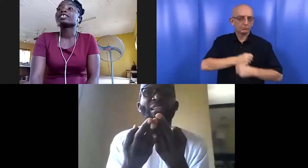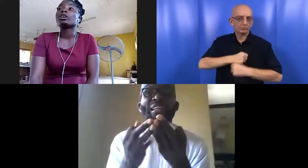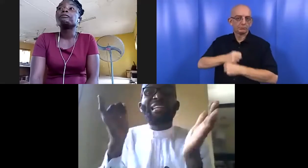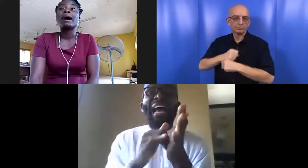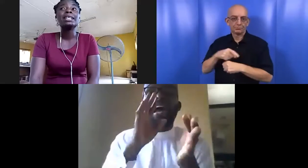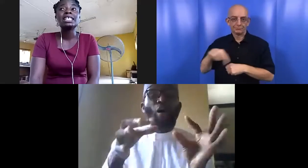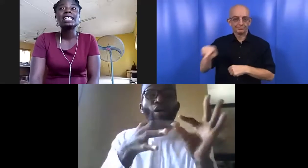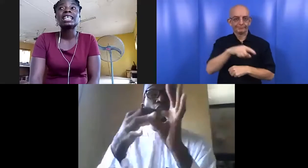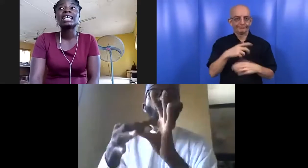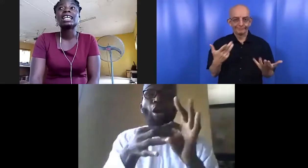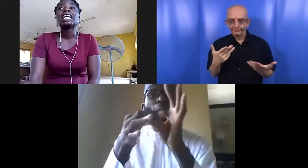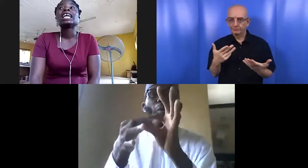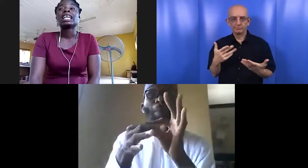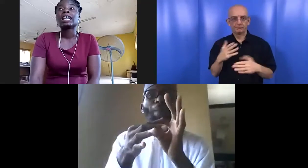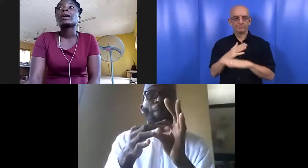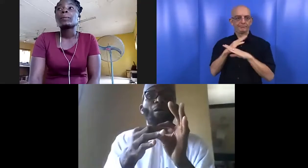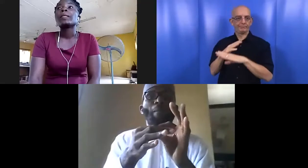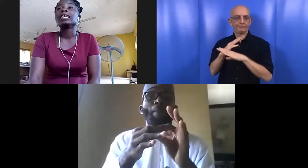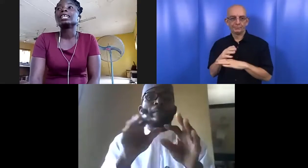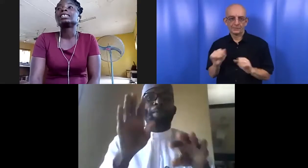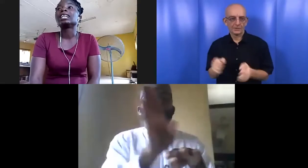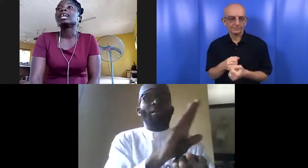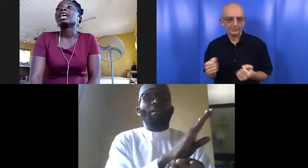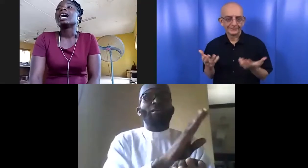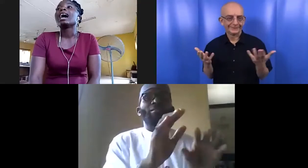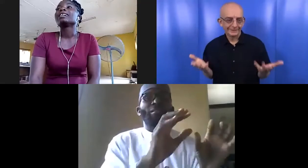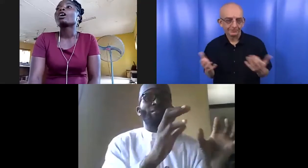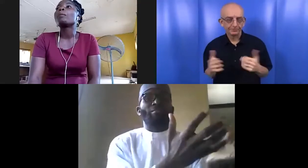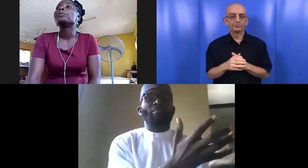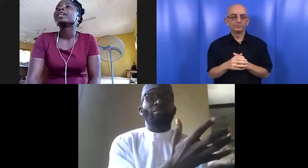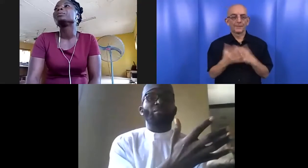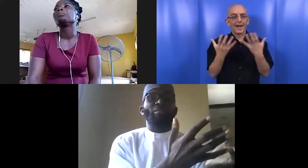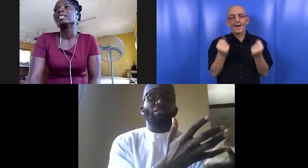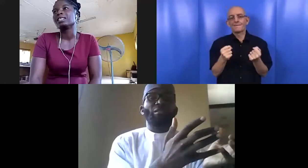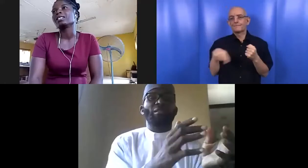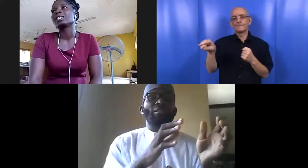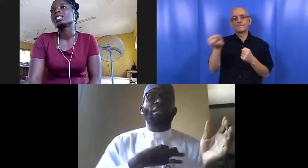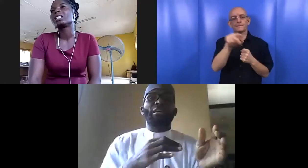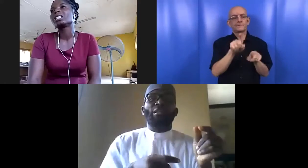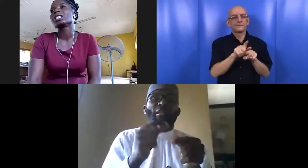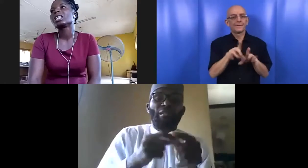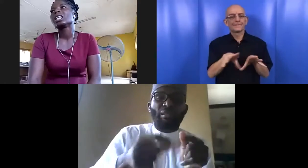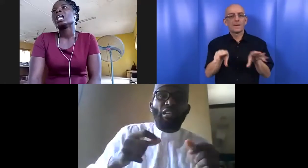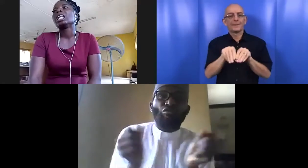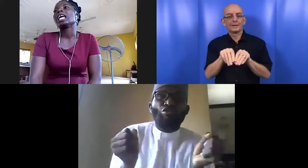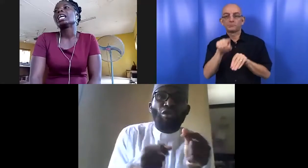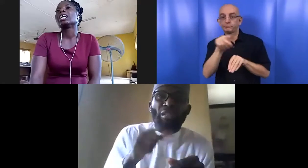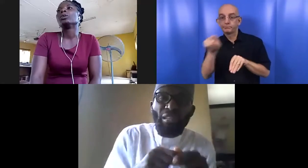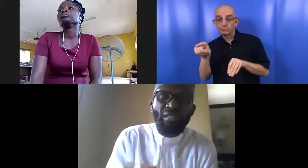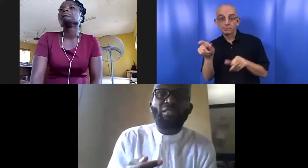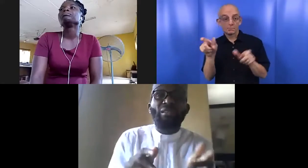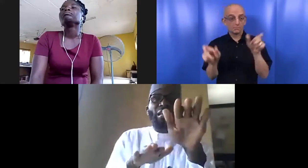So there are some families that has corporate business,